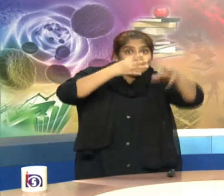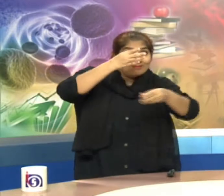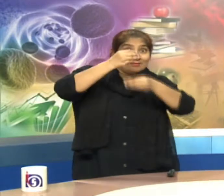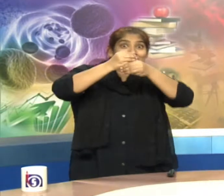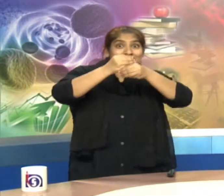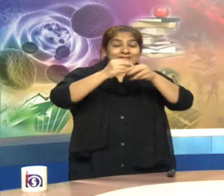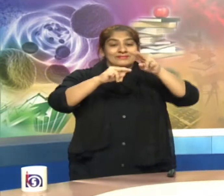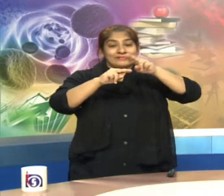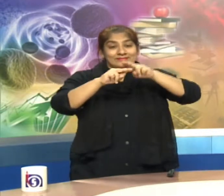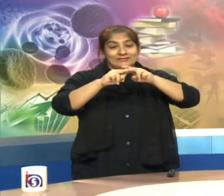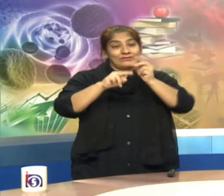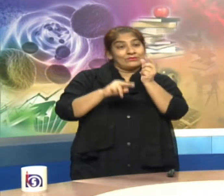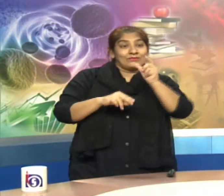control,